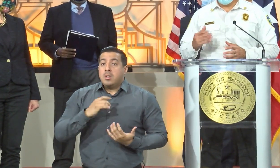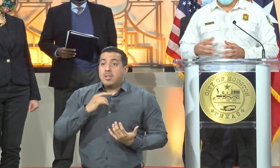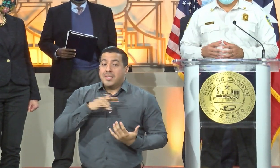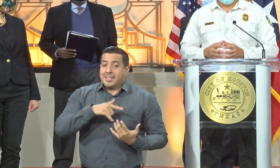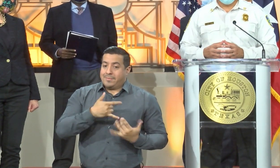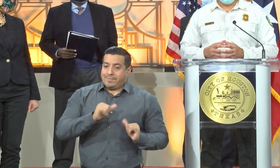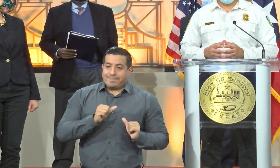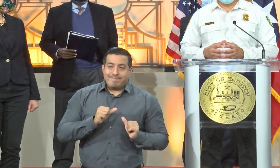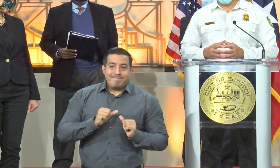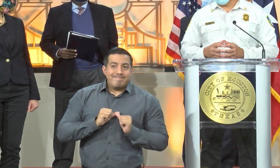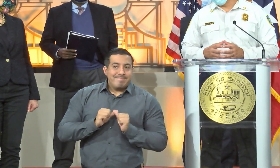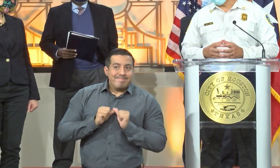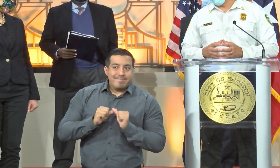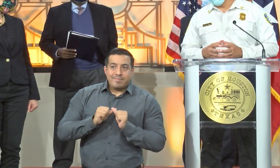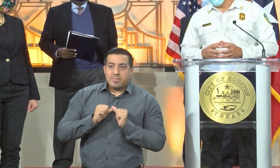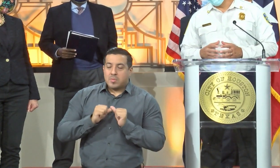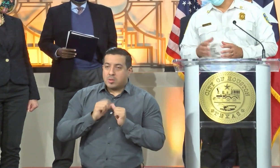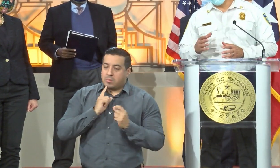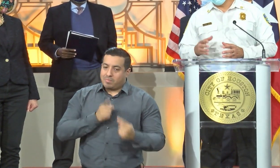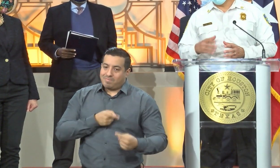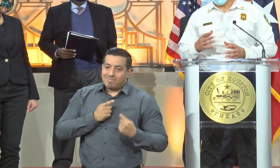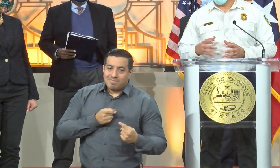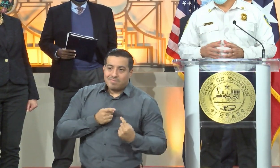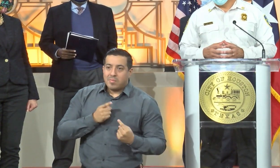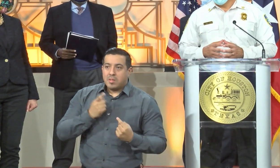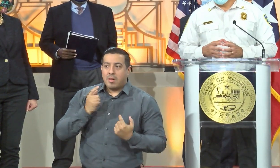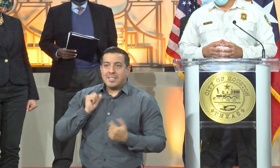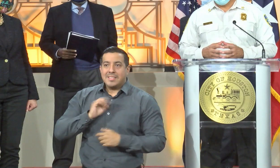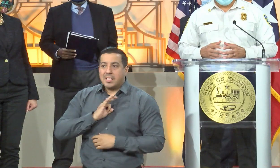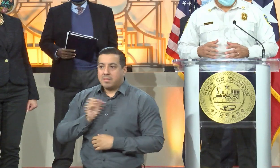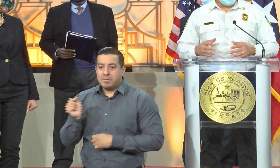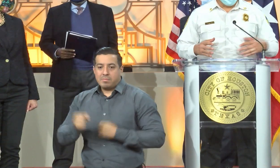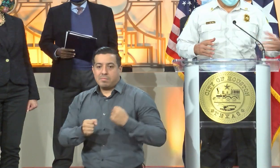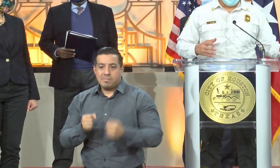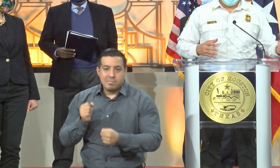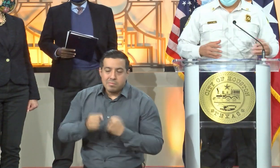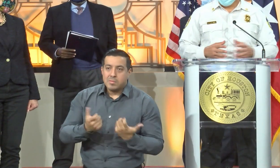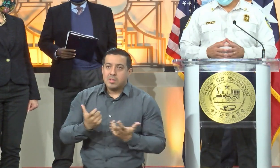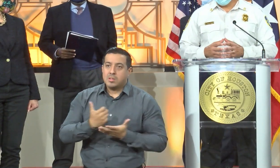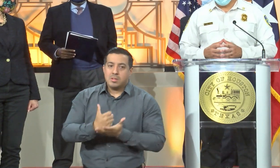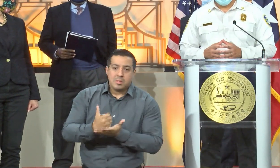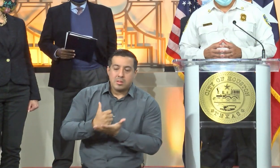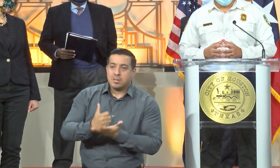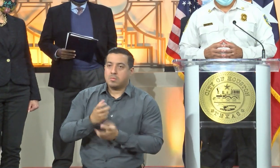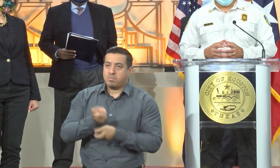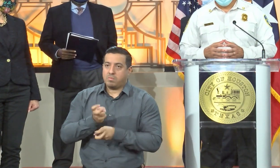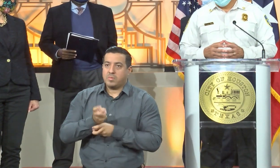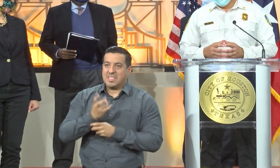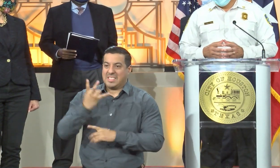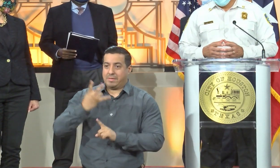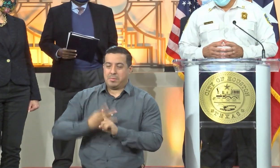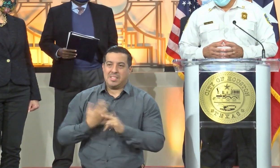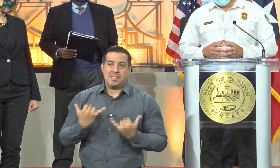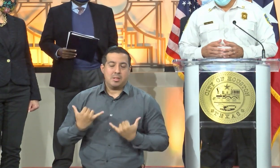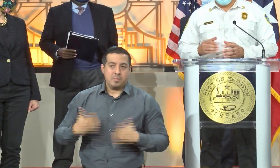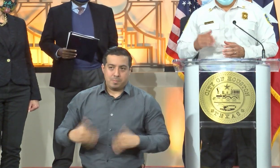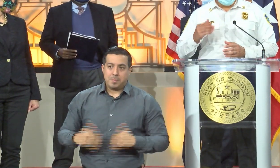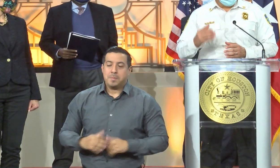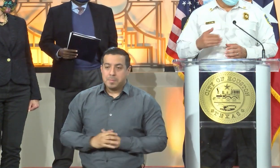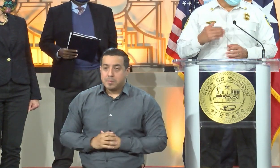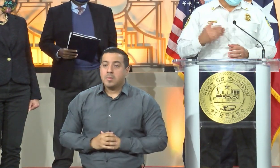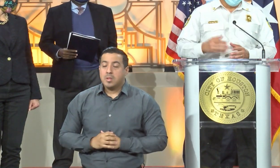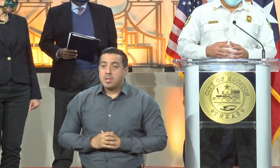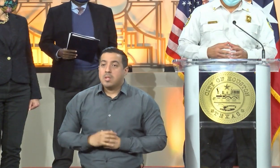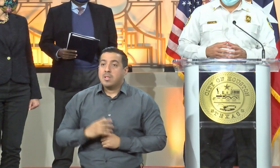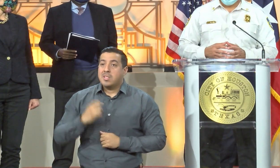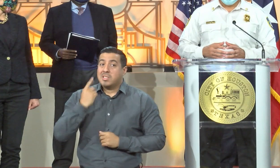continues to place an incredible strain on our ability to staff units as it has in the past 7 months. We,